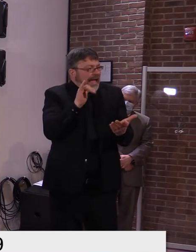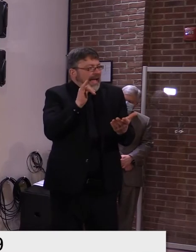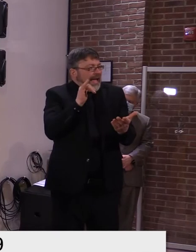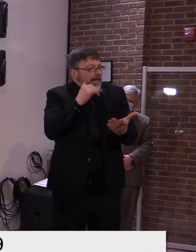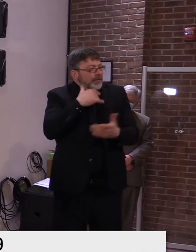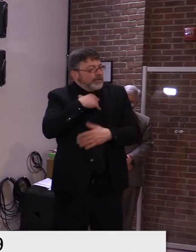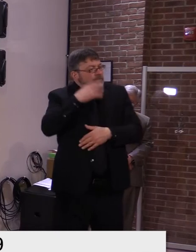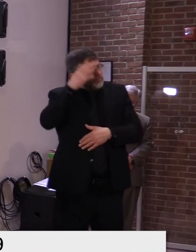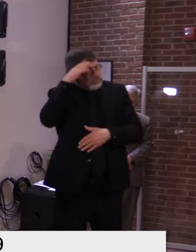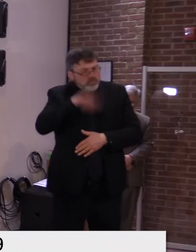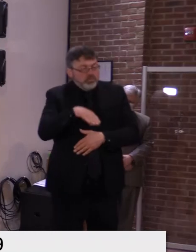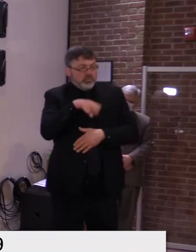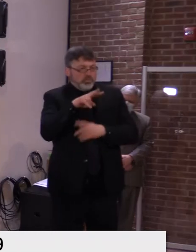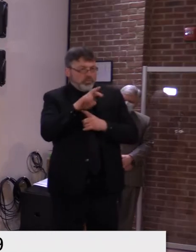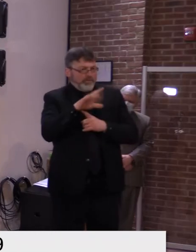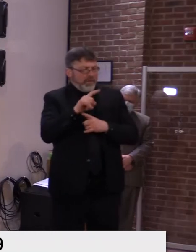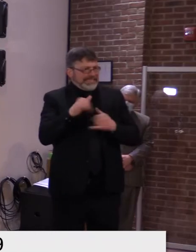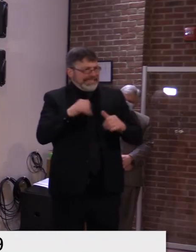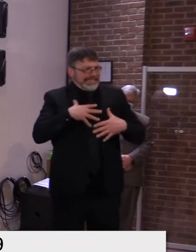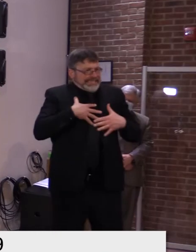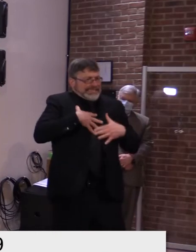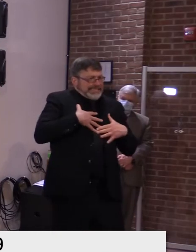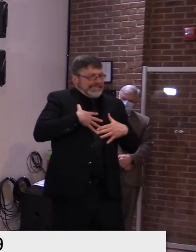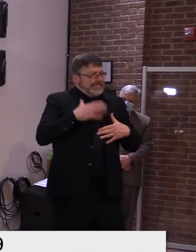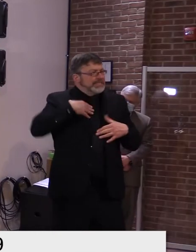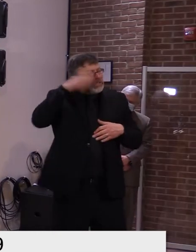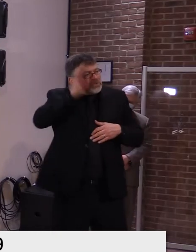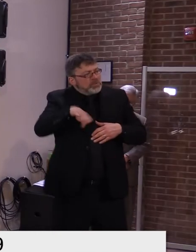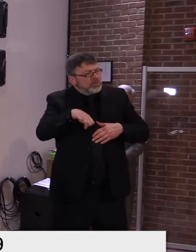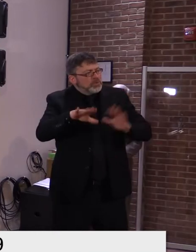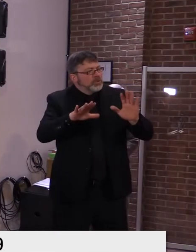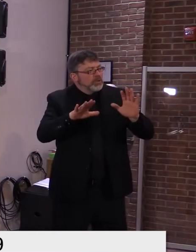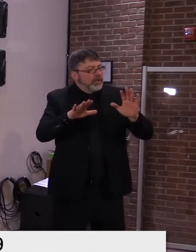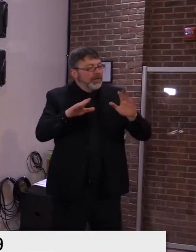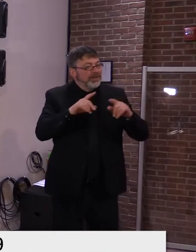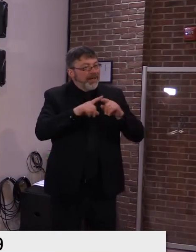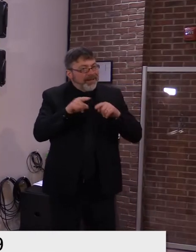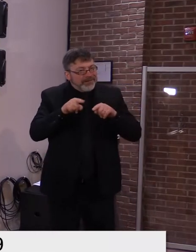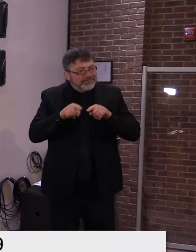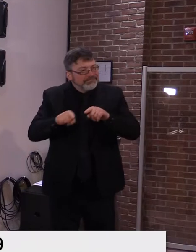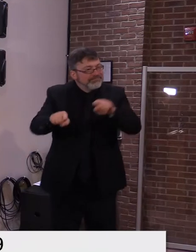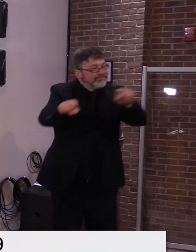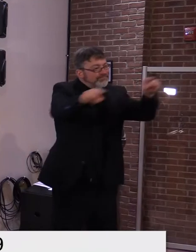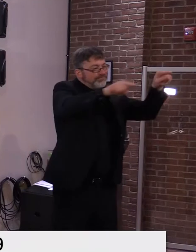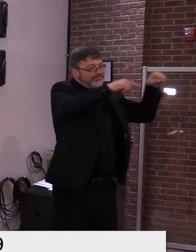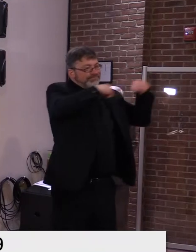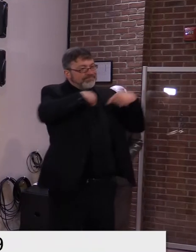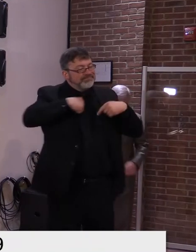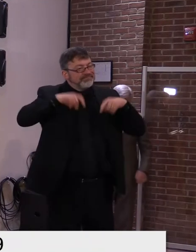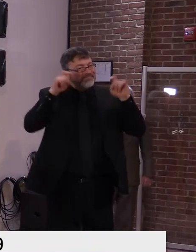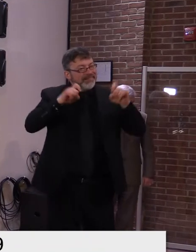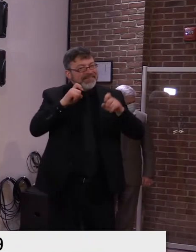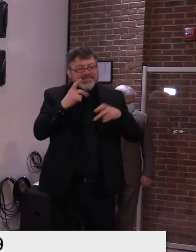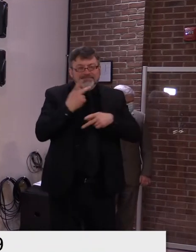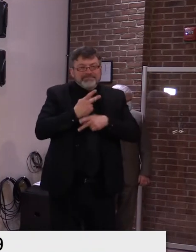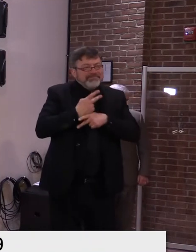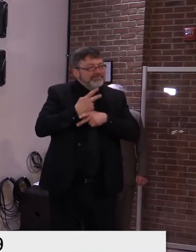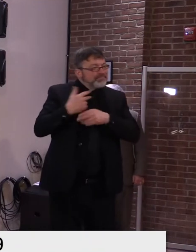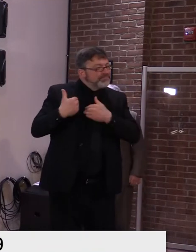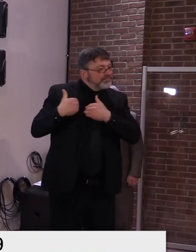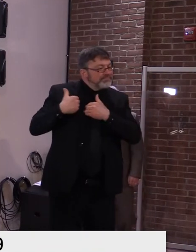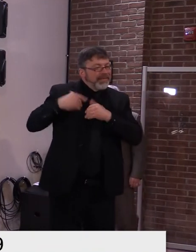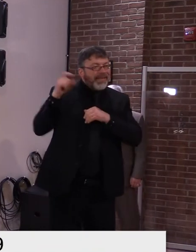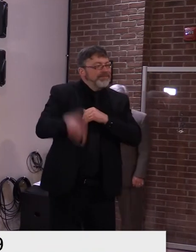the ability to prevent in some capacity. We can't let our guard down. We need to continue to wear our